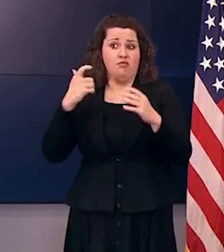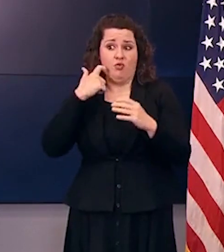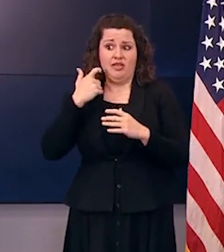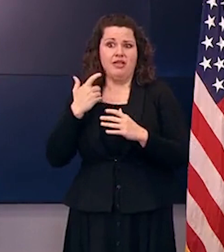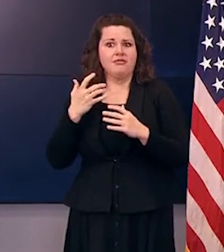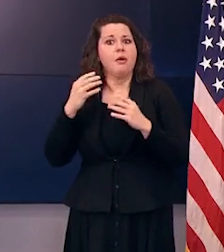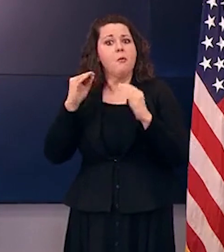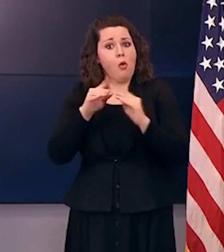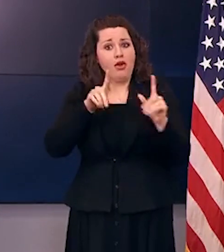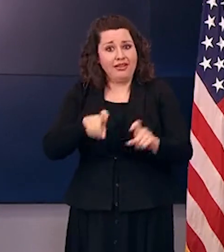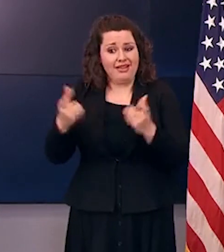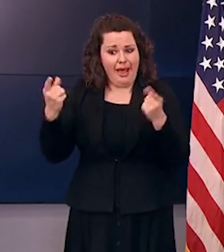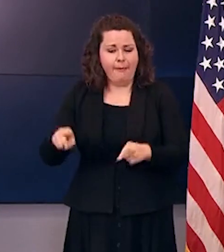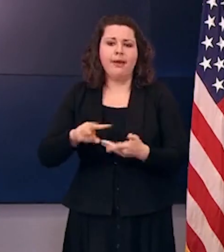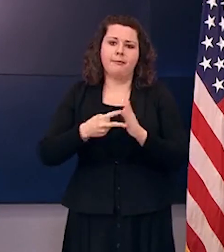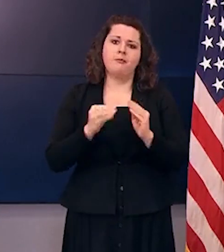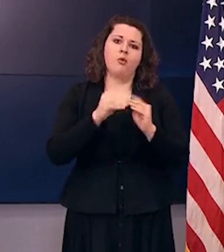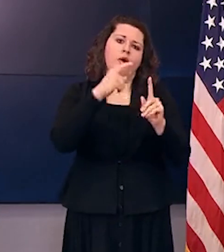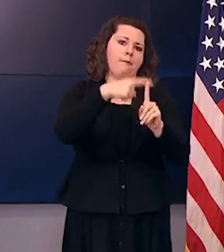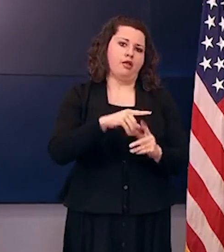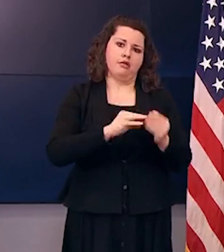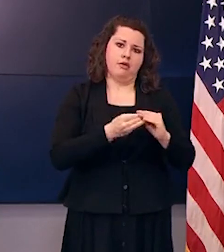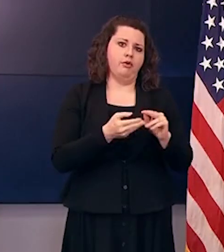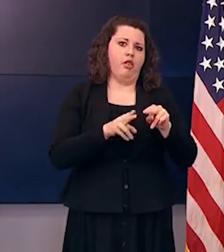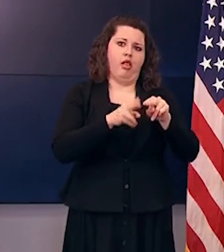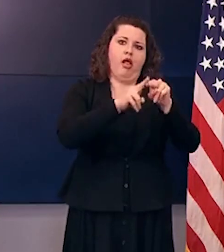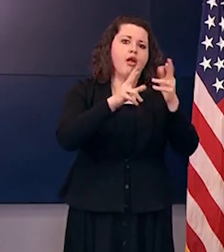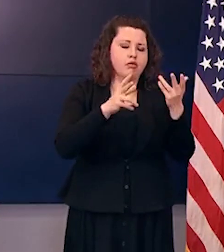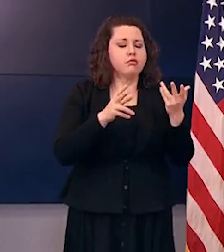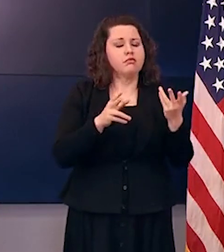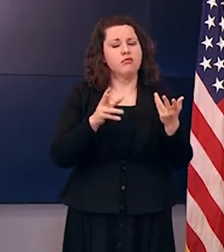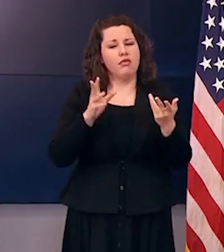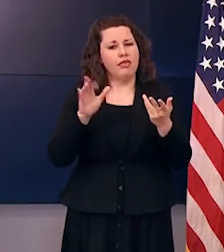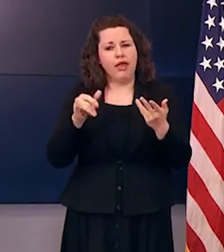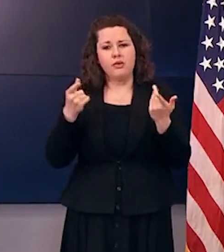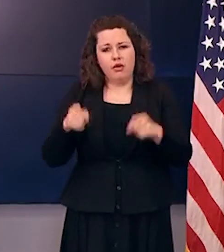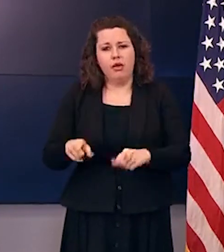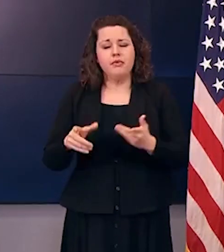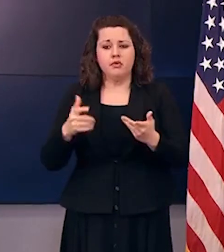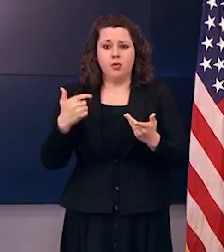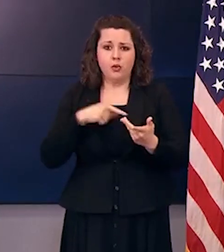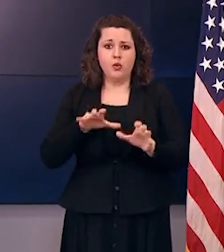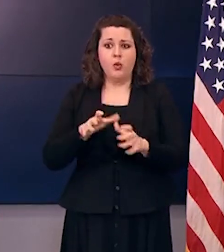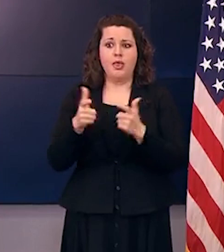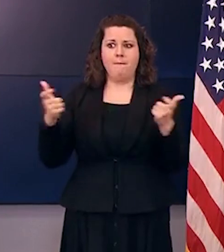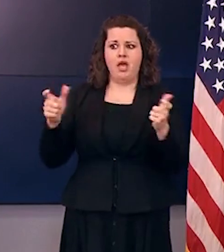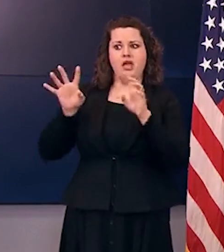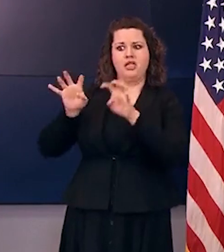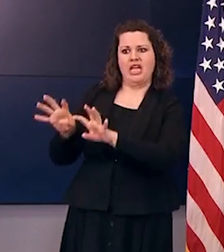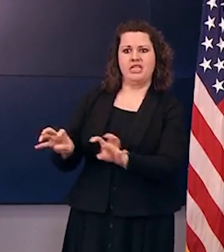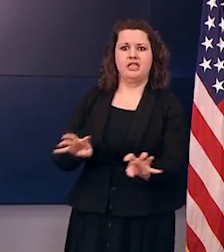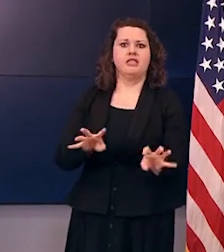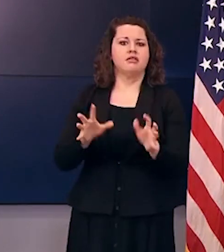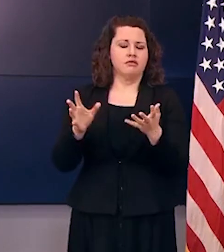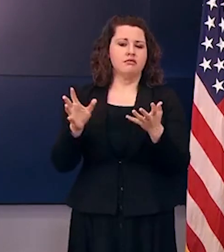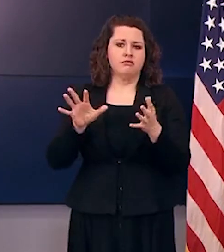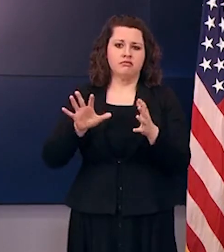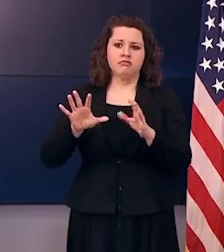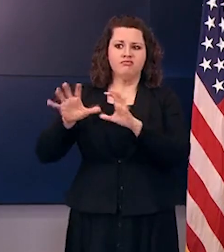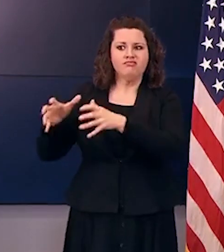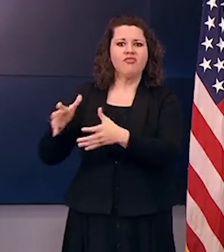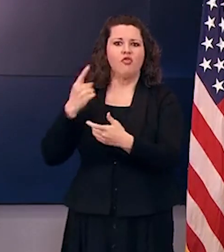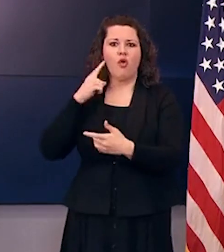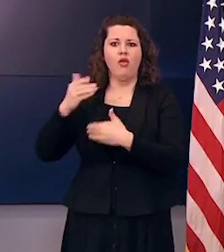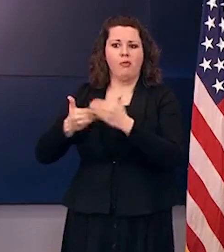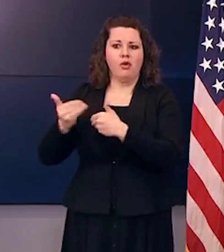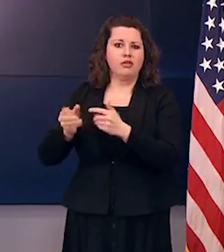positive cases that we're going to identify. It's just the way that it's going to be, especially as we're doing some of these large testing events at some of the processing plants.